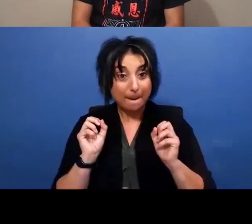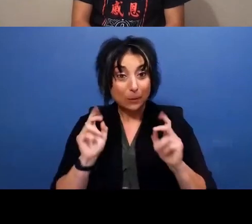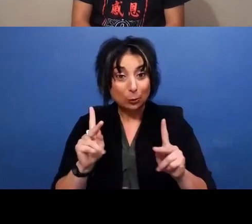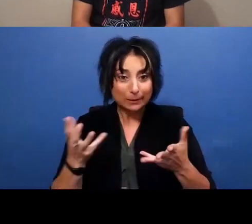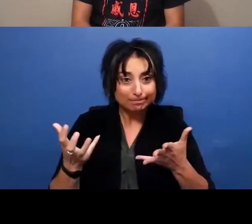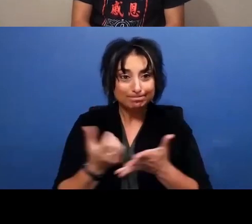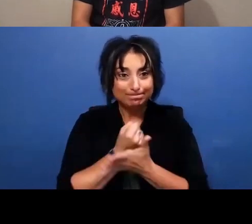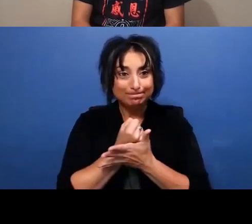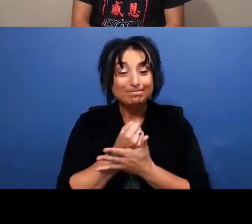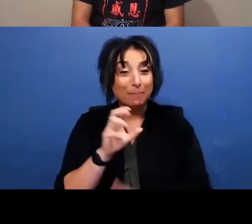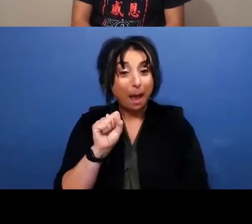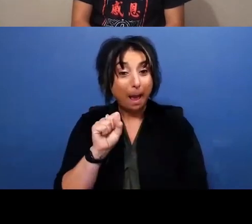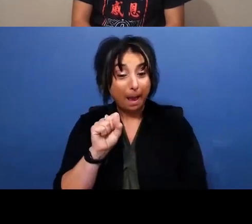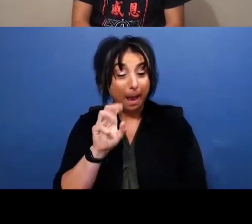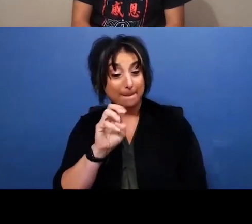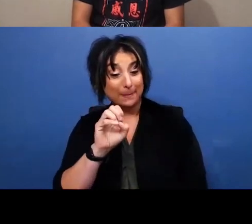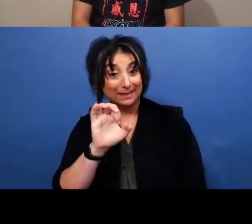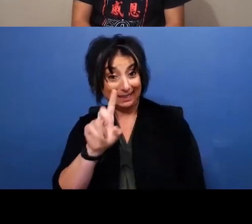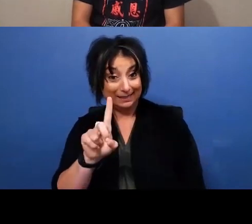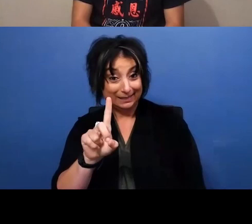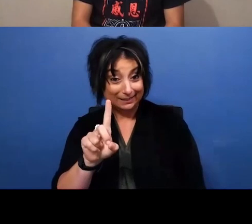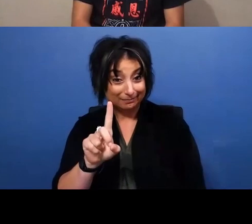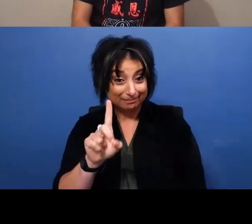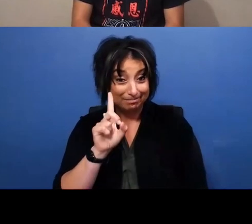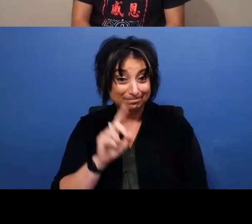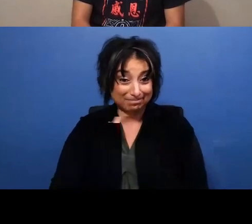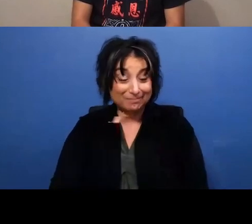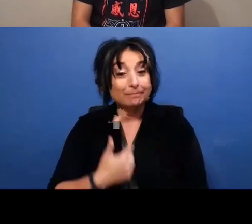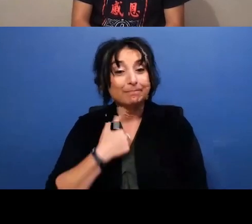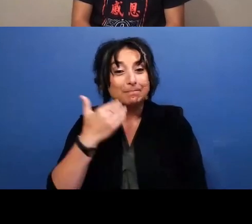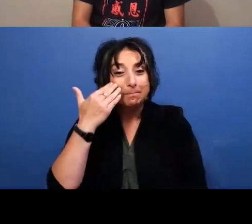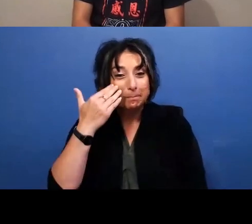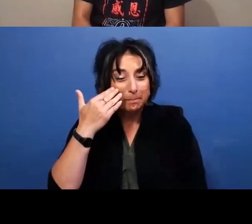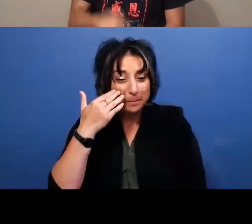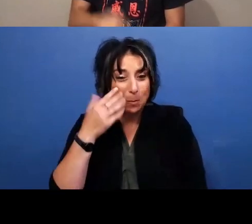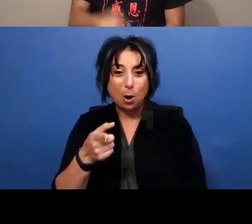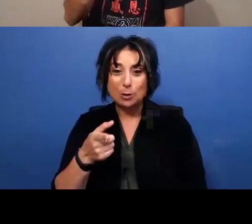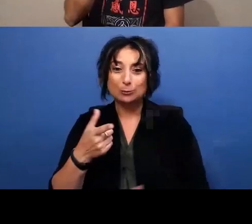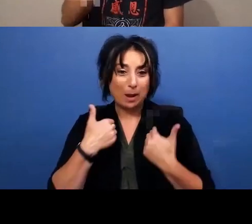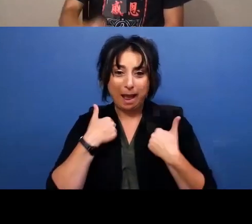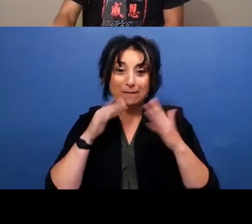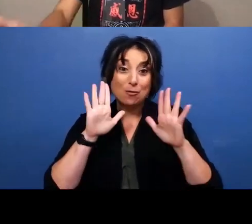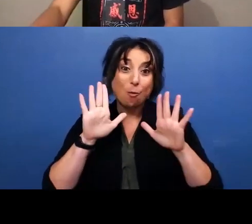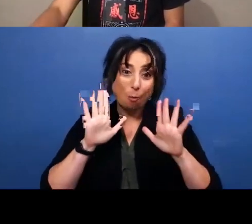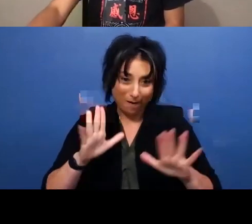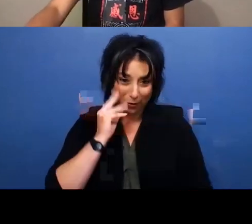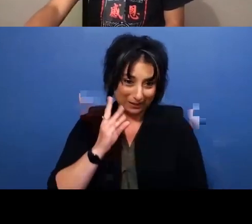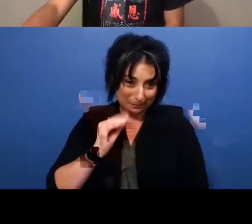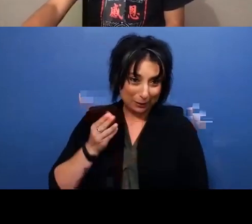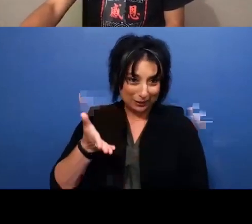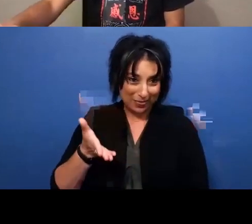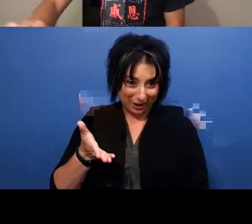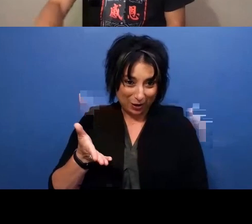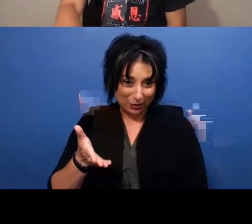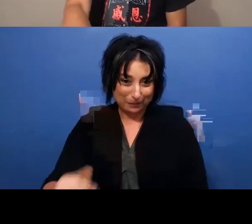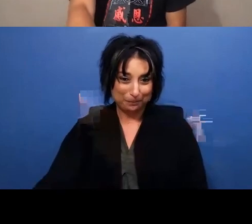the Minnesota State Academies for the Deaf. I know that you're having a wonderful experience.